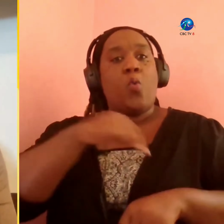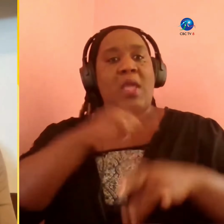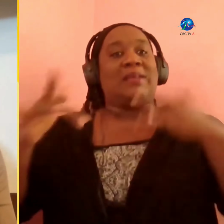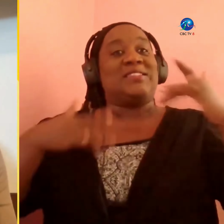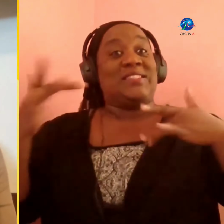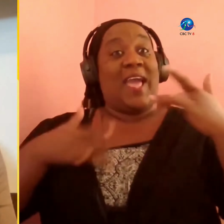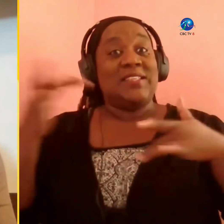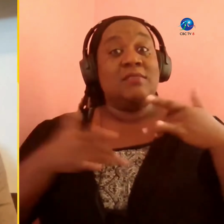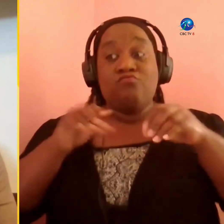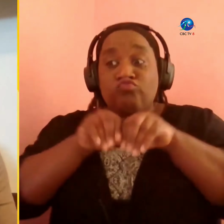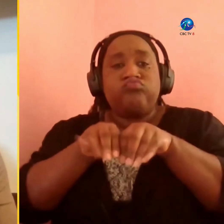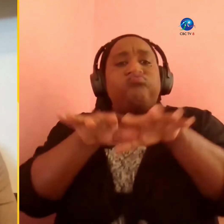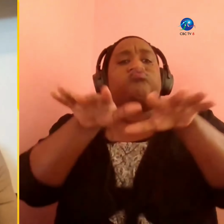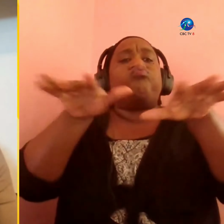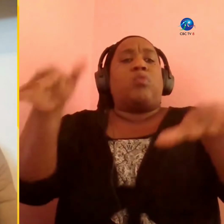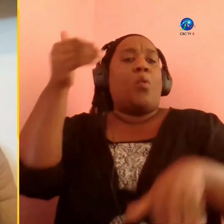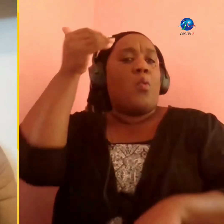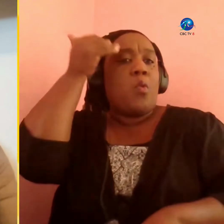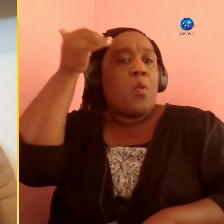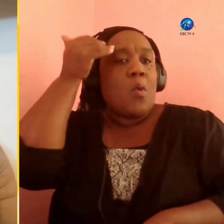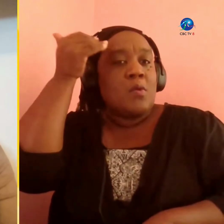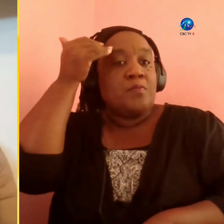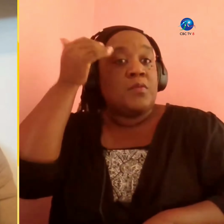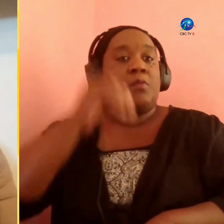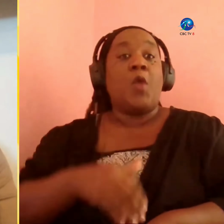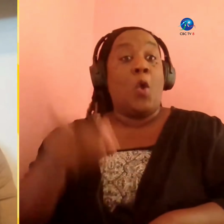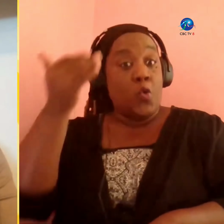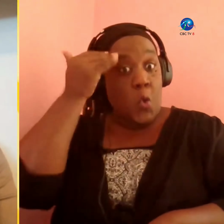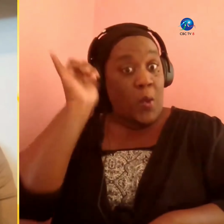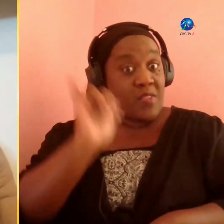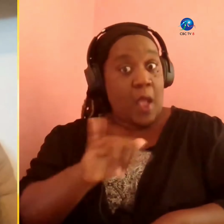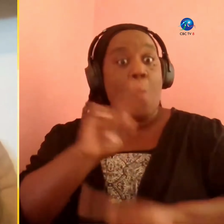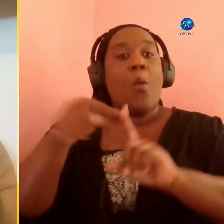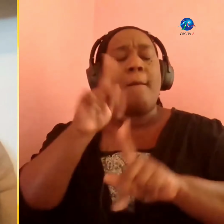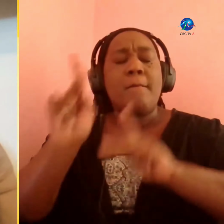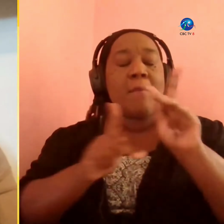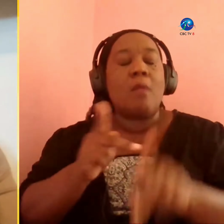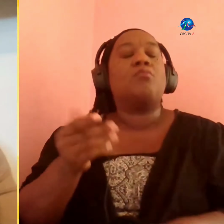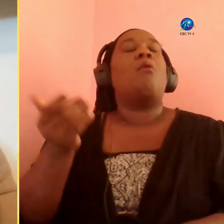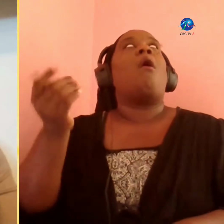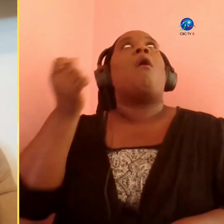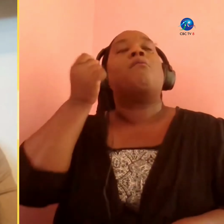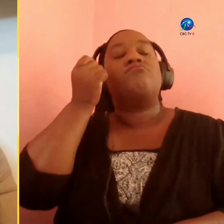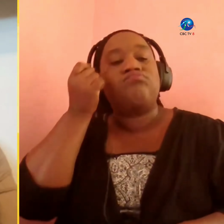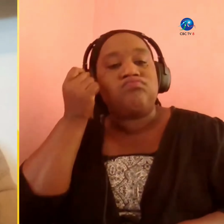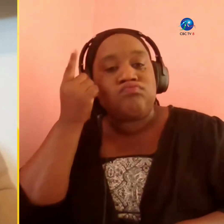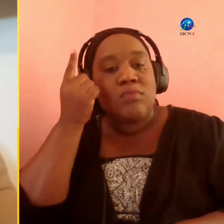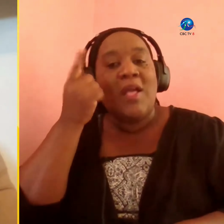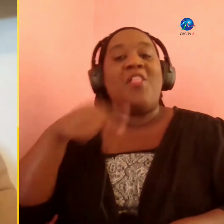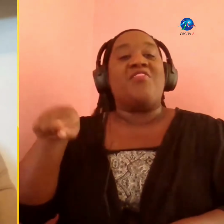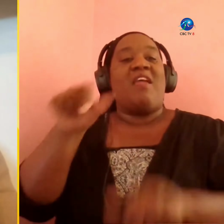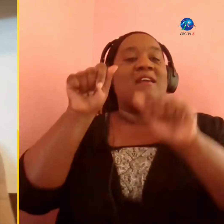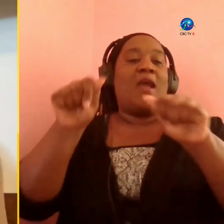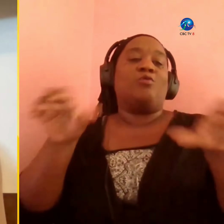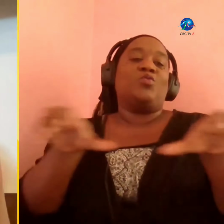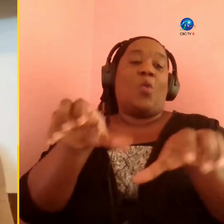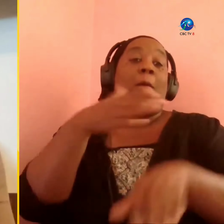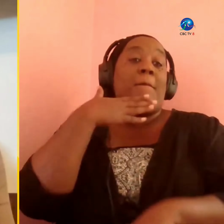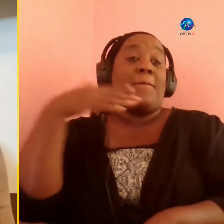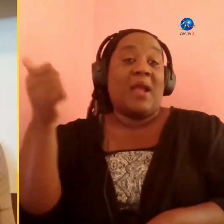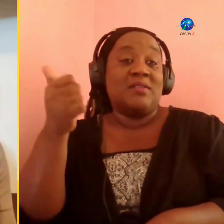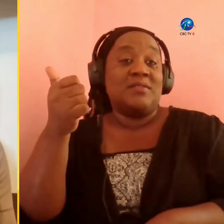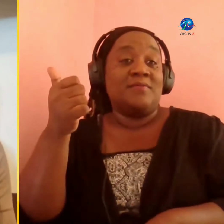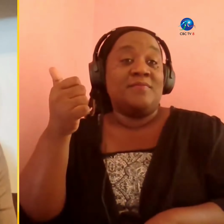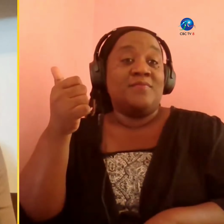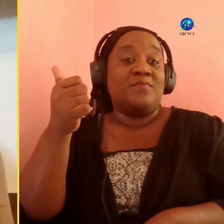to be spreading awareness and knowing that once people are aware, they can do better. And that's the thing, Pearson, even